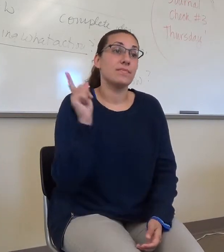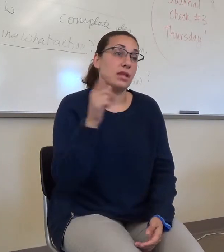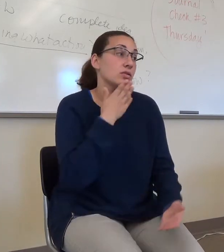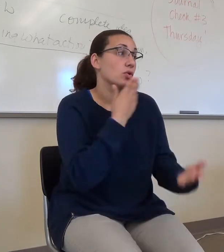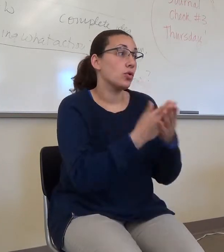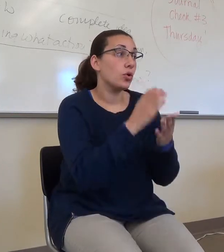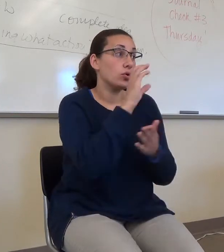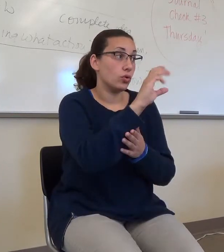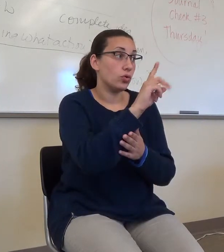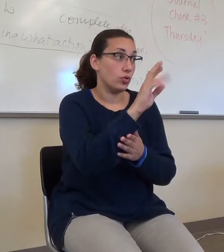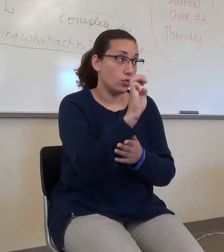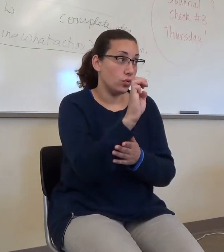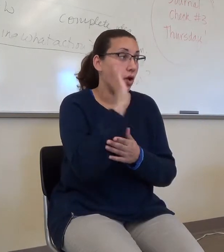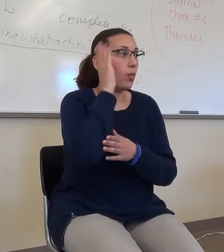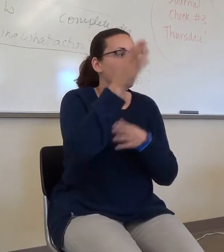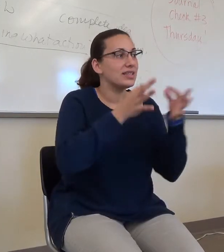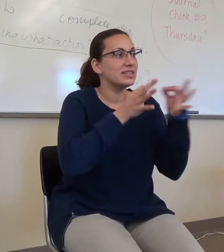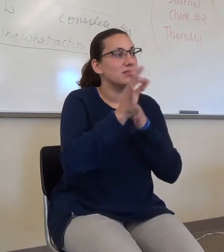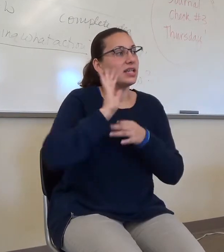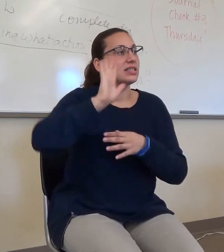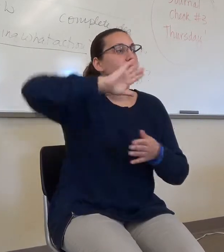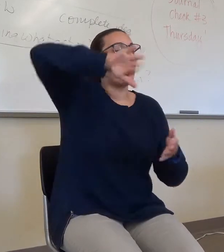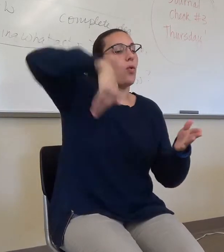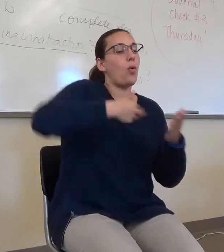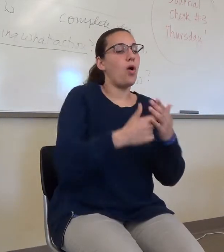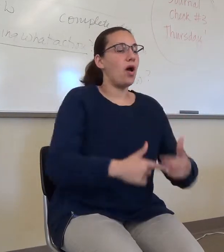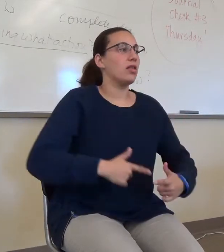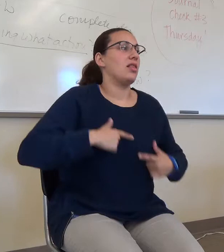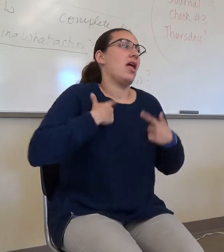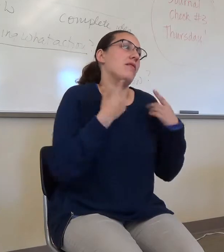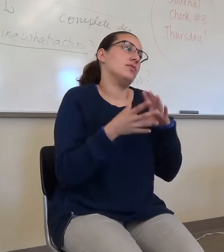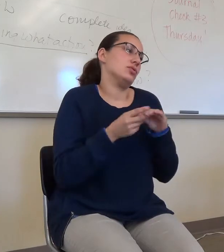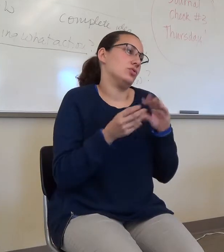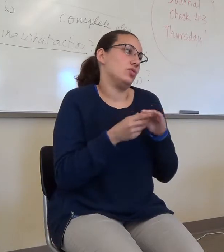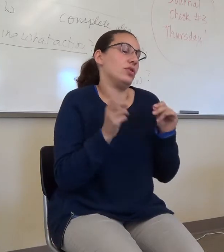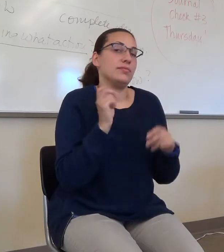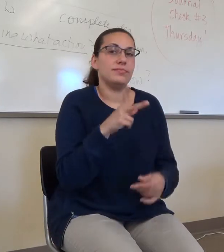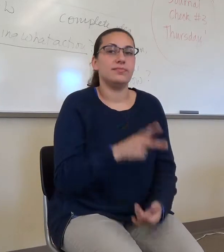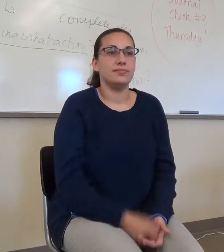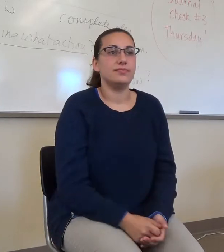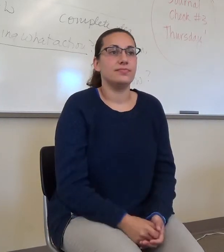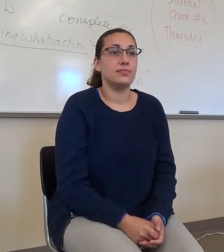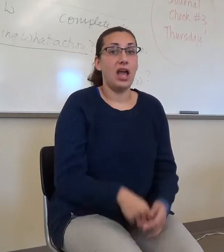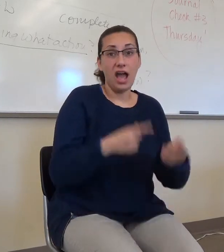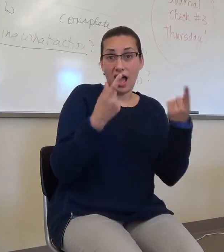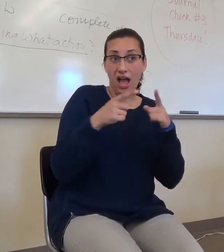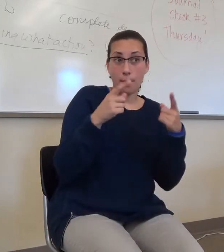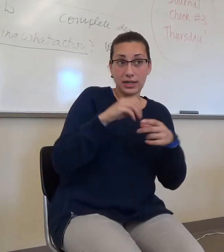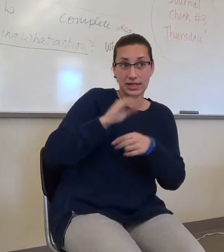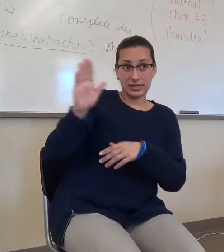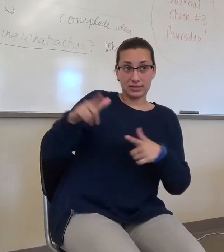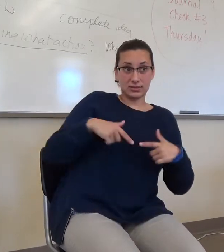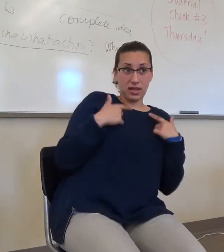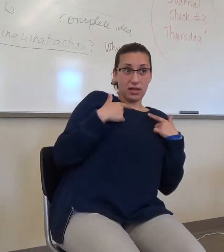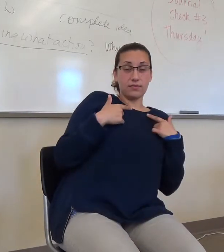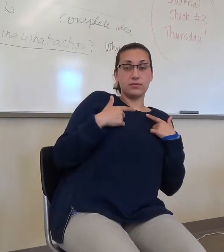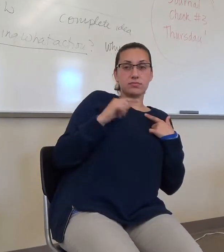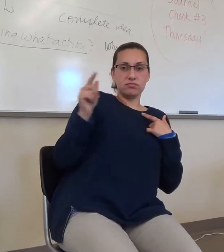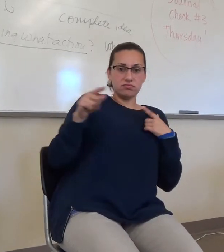story. Okay? And what was the main thing that happened in his life? He went from being a